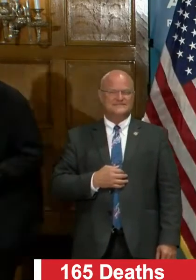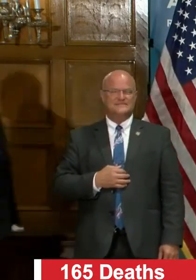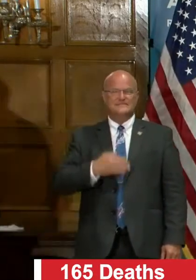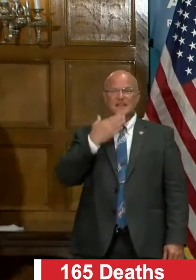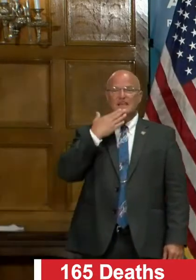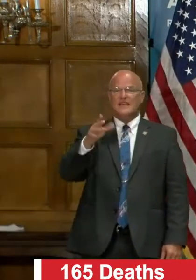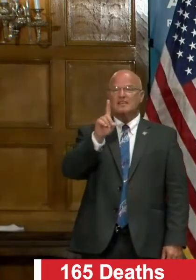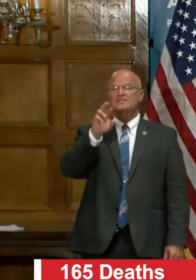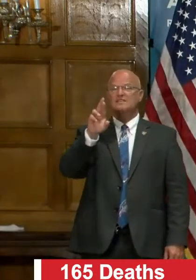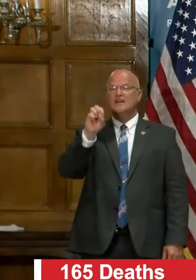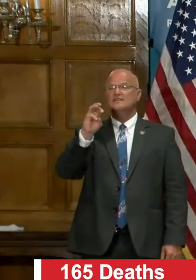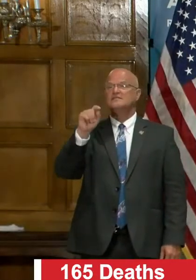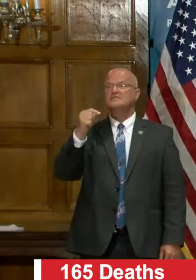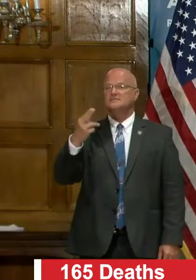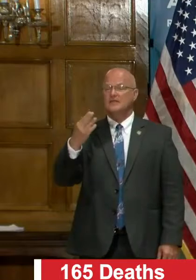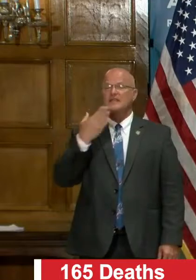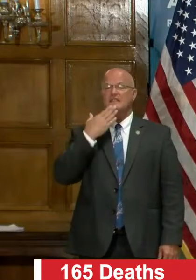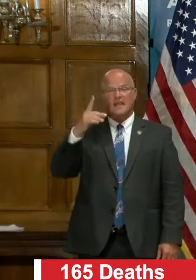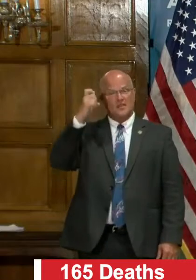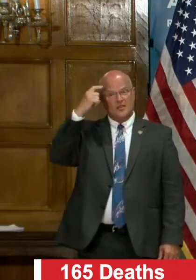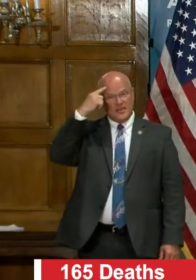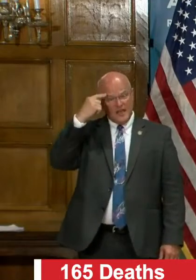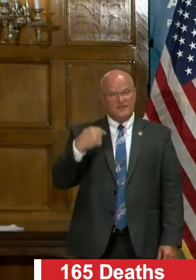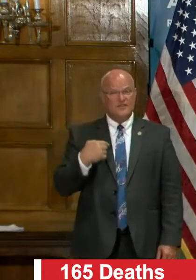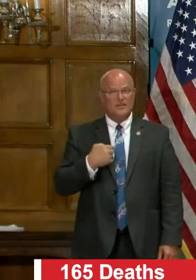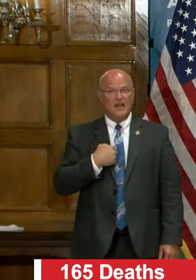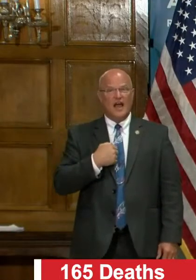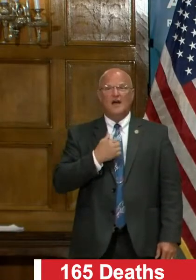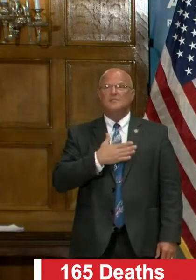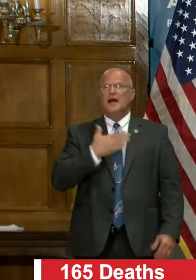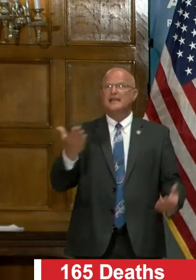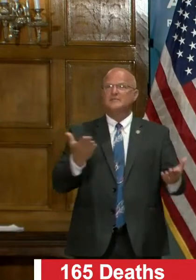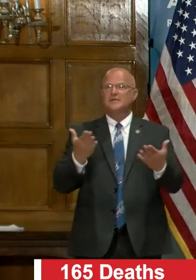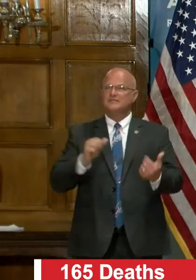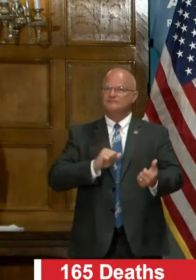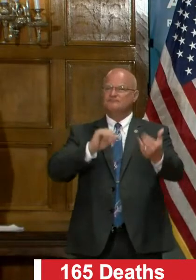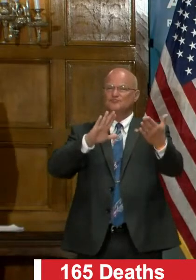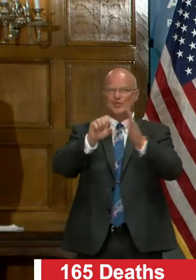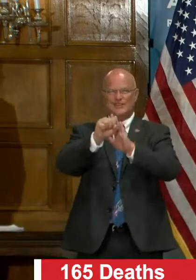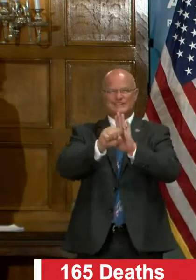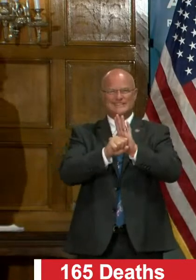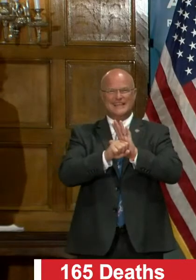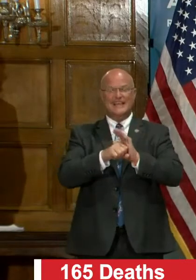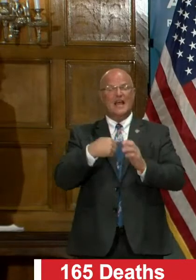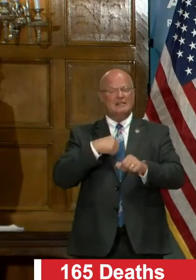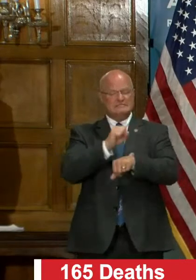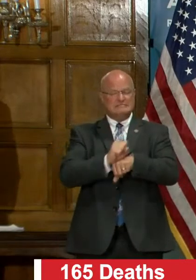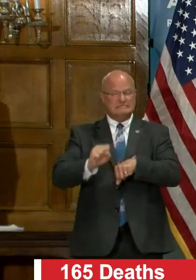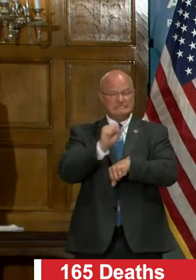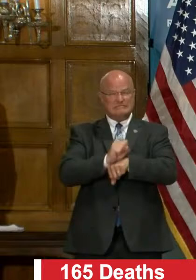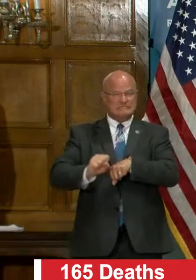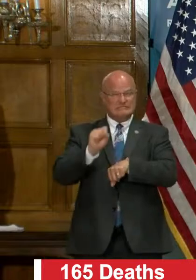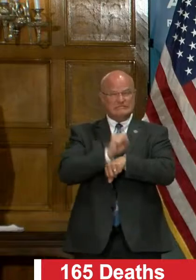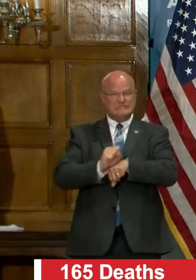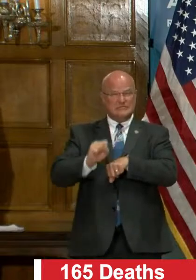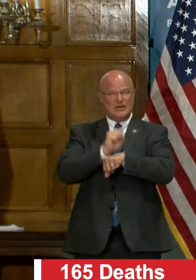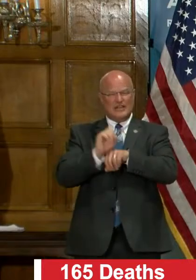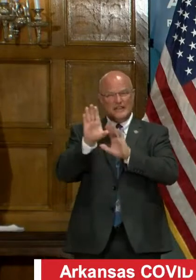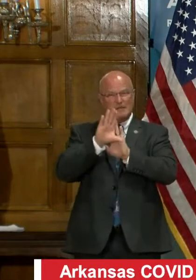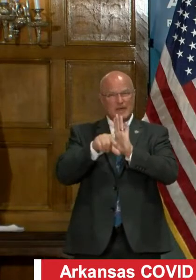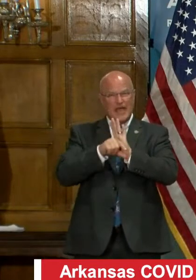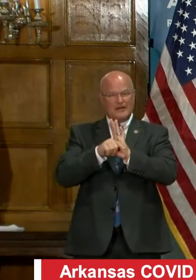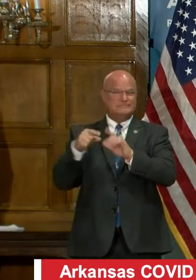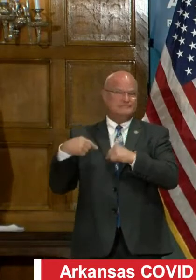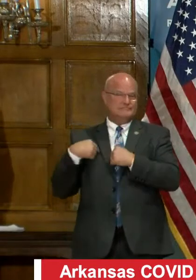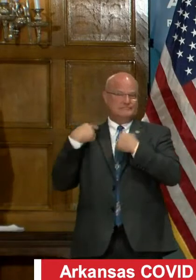Well, thanks, Dr. Smith, and thanks, Governor. And I just am glad to be here to address the state. I have been working behind the scenes, kind of in the